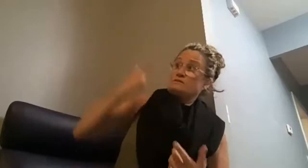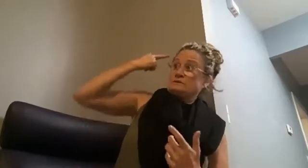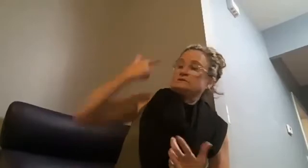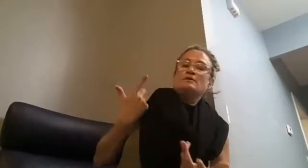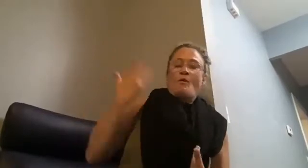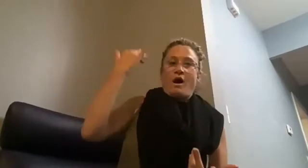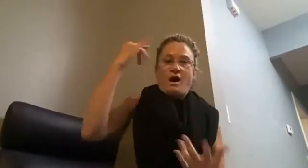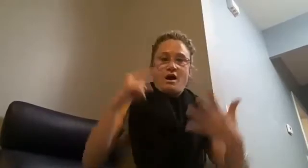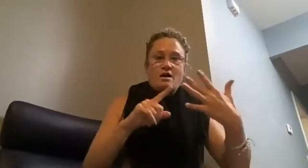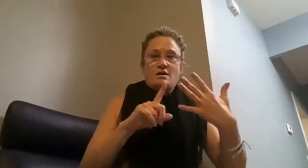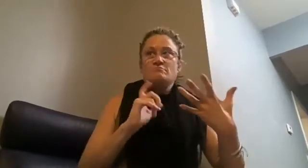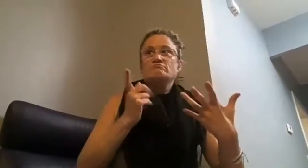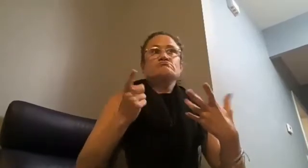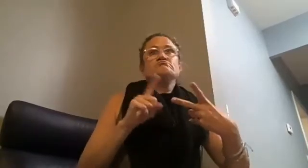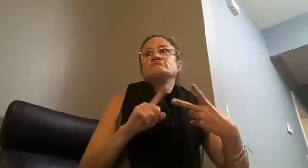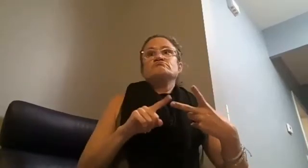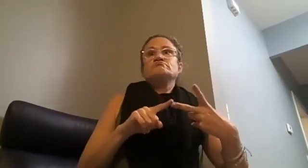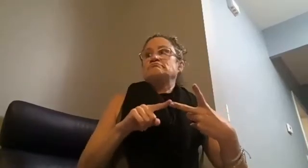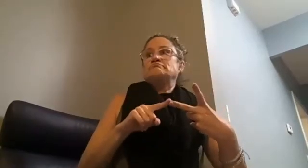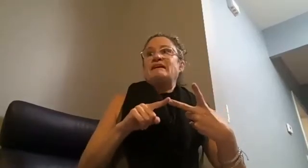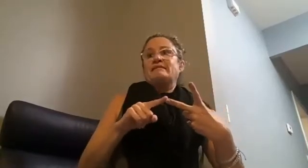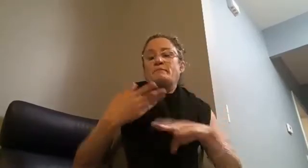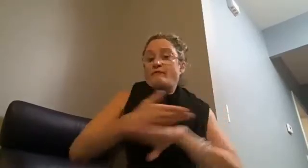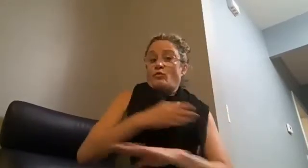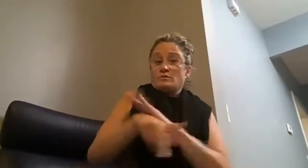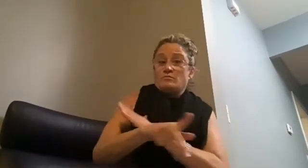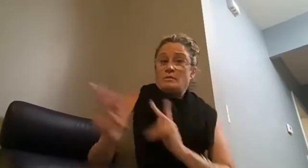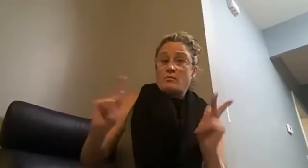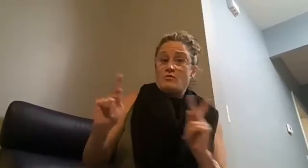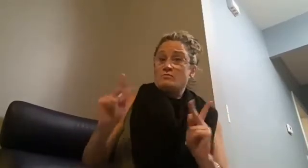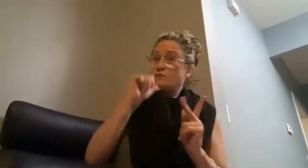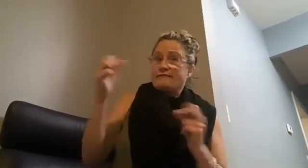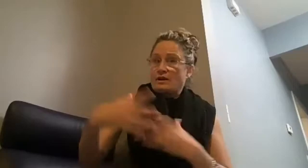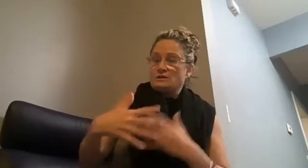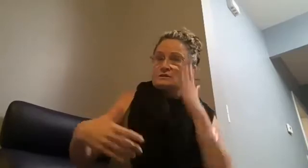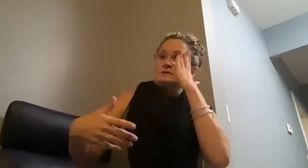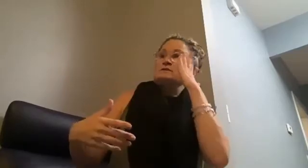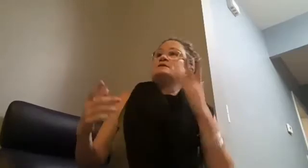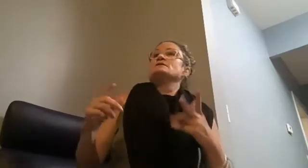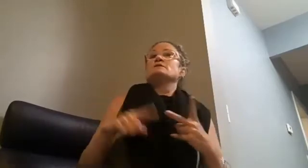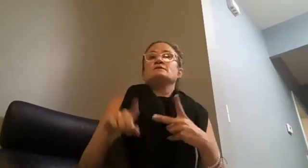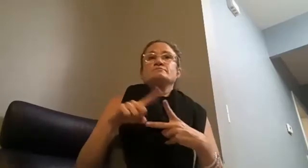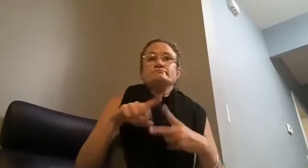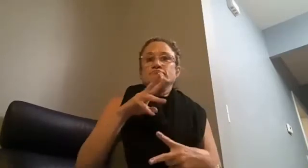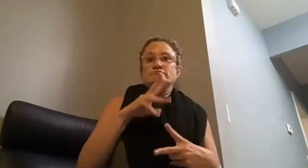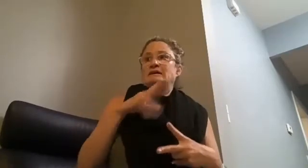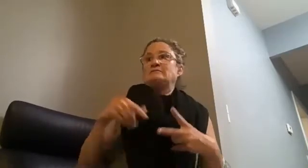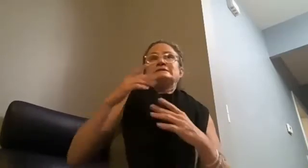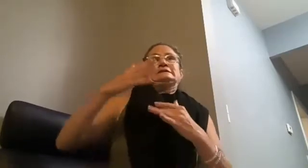because I think he had killed people before. We were parked next to a body of water. It was late at night, and he had a